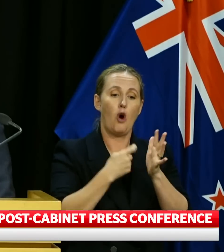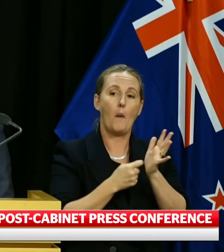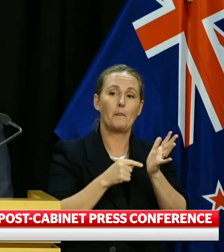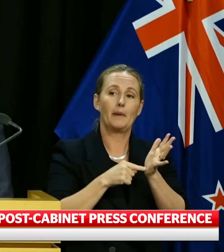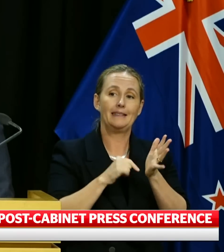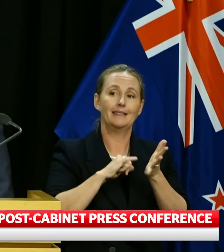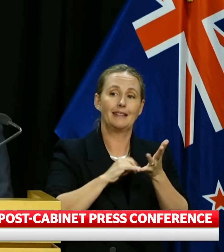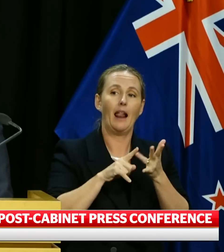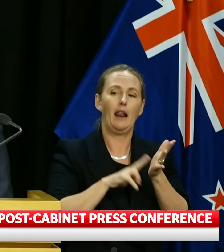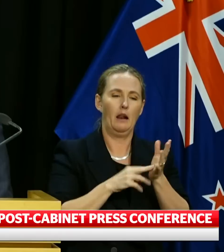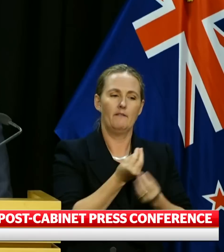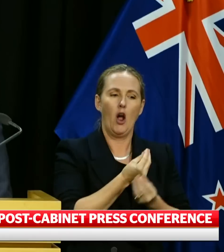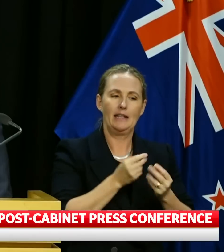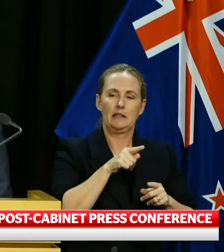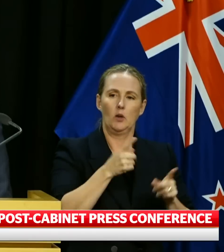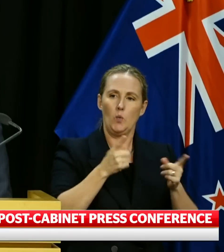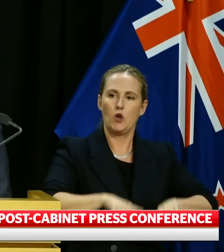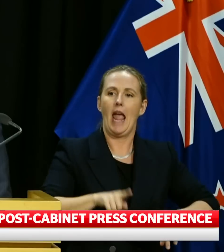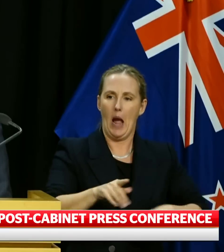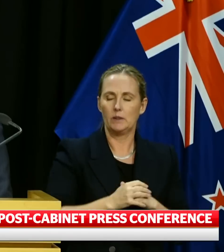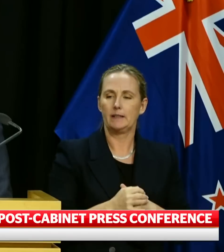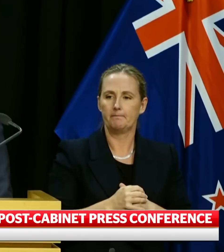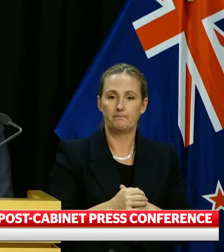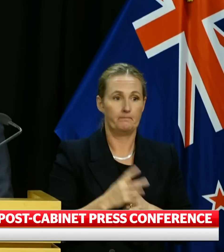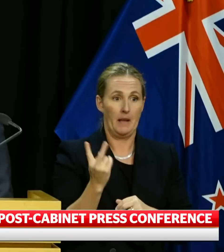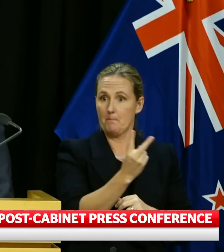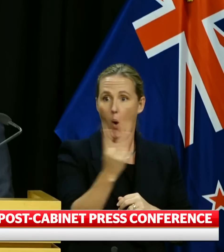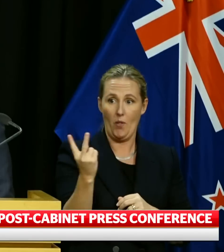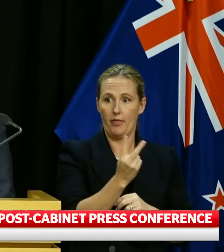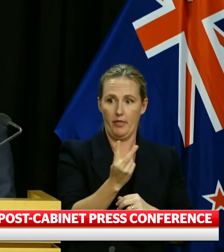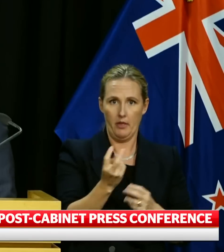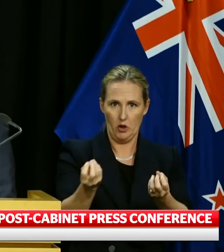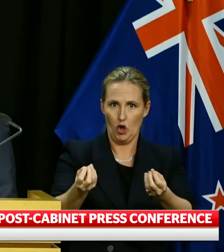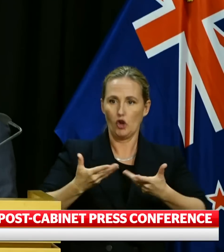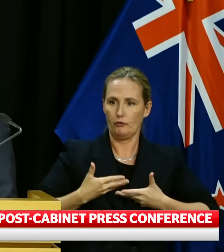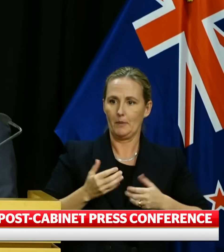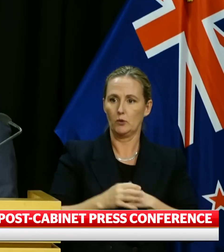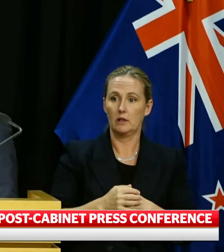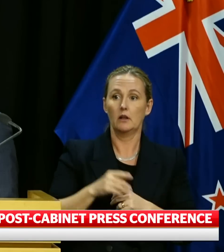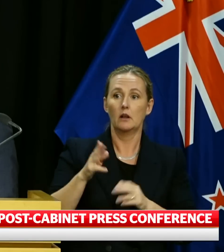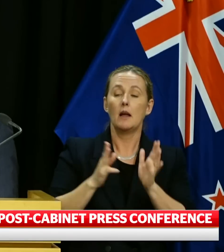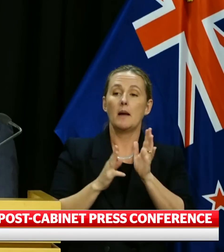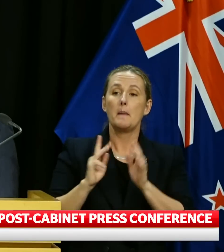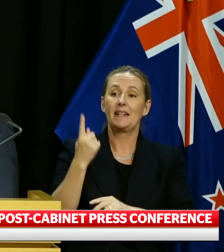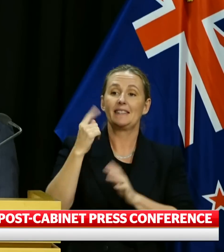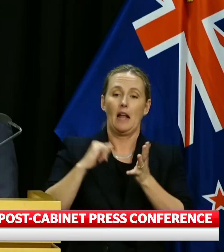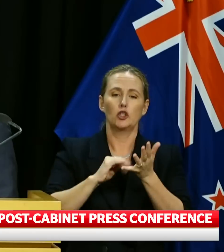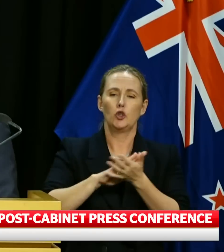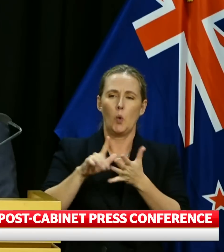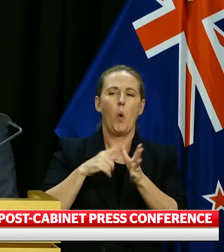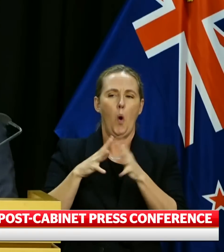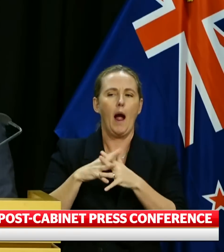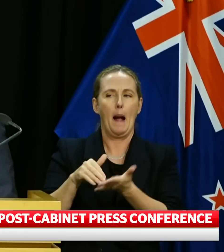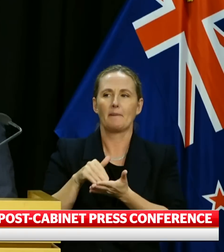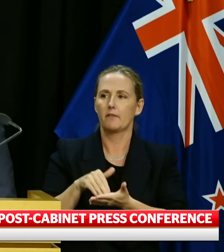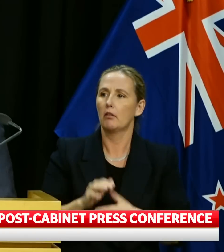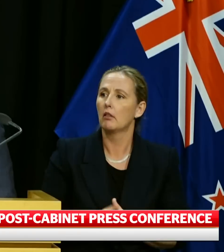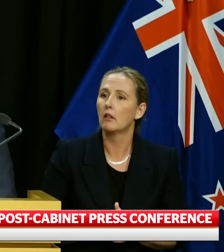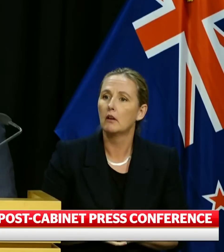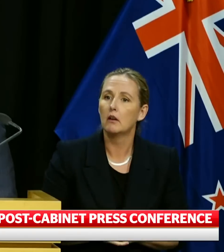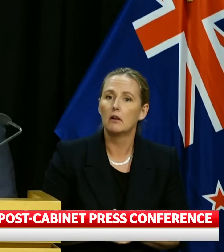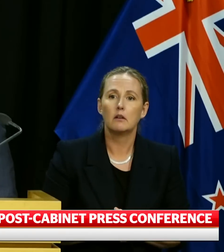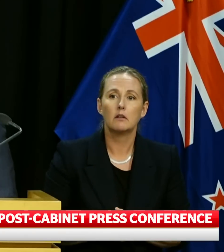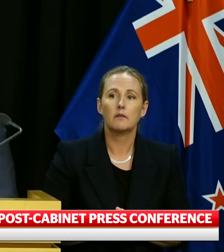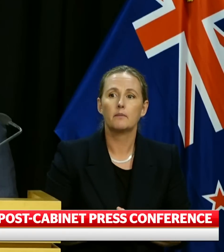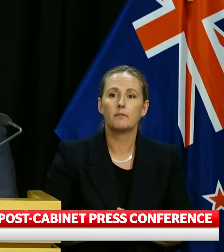Minister Shaw has a lot to contribute to that, and he is. Yeah, up the back again, Thomas. That there might be